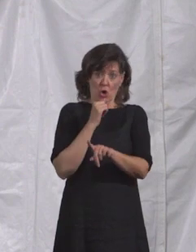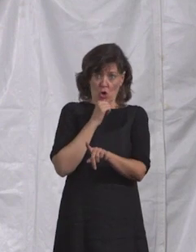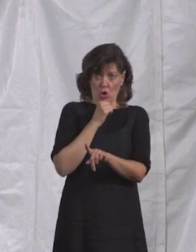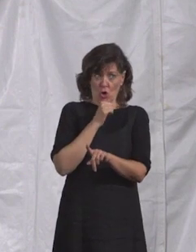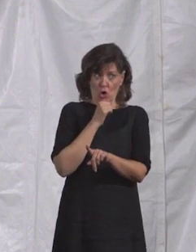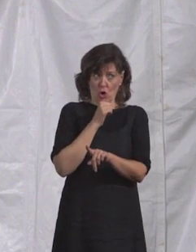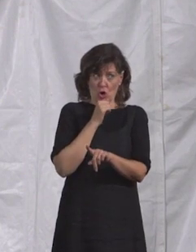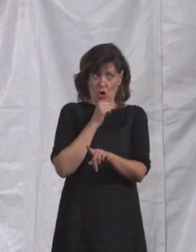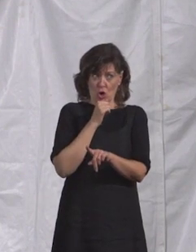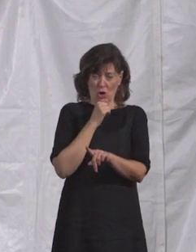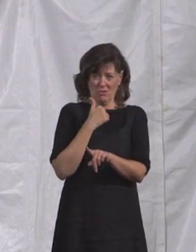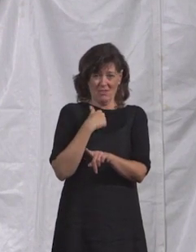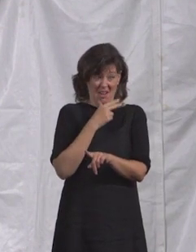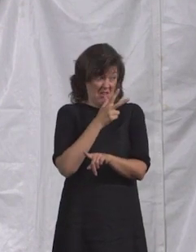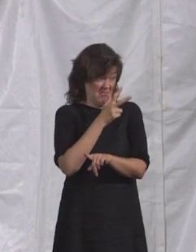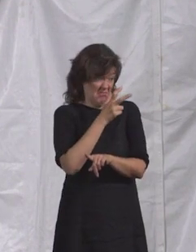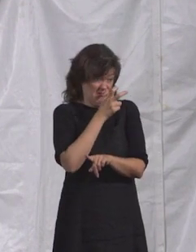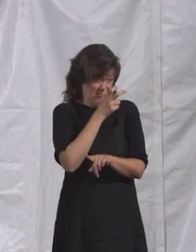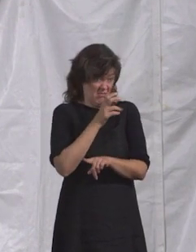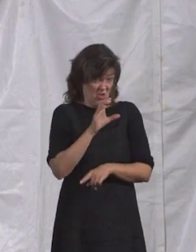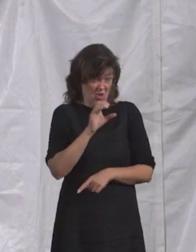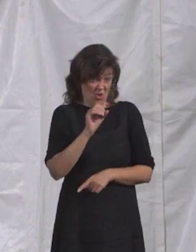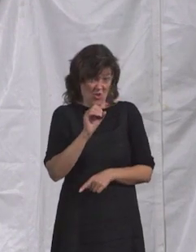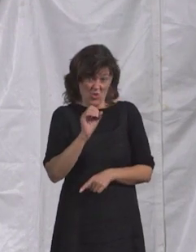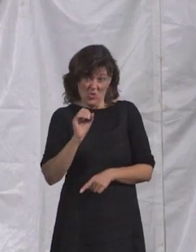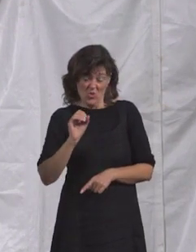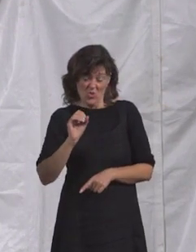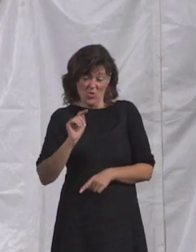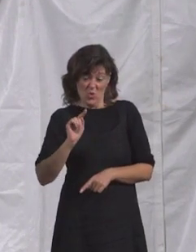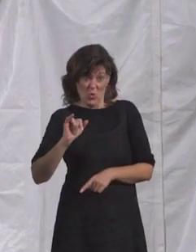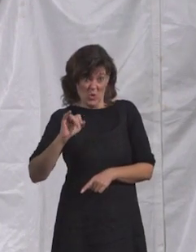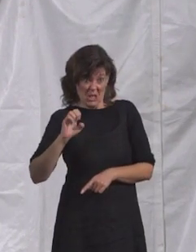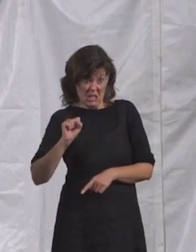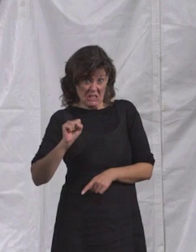maybe cooties aren't such a bad thing to have.